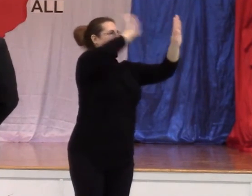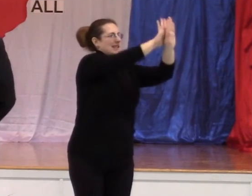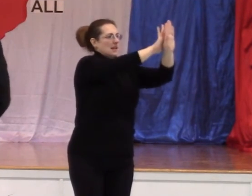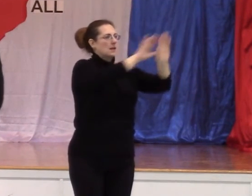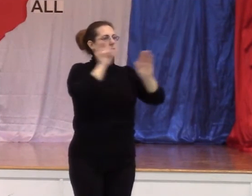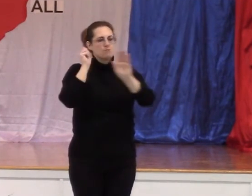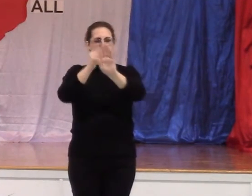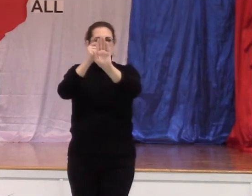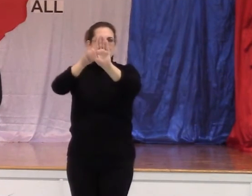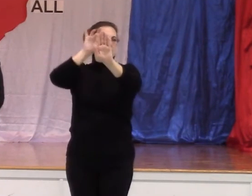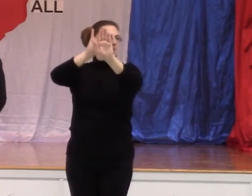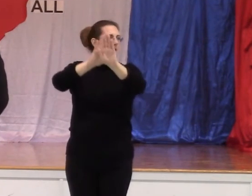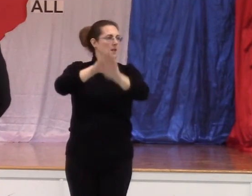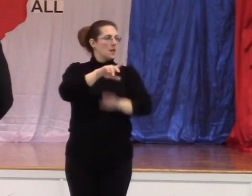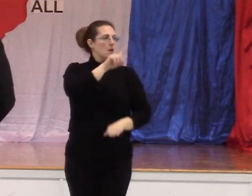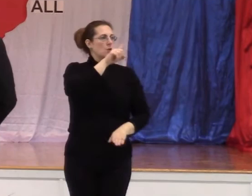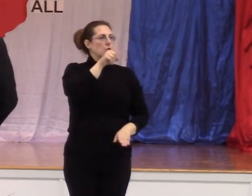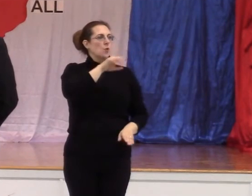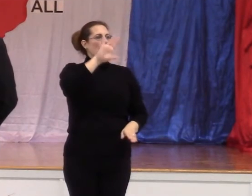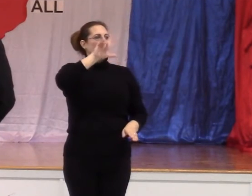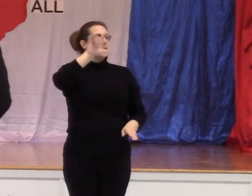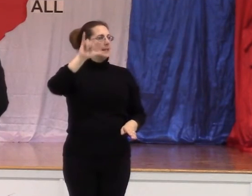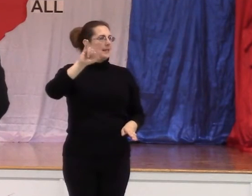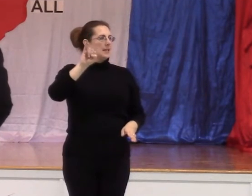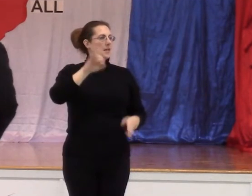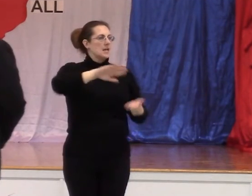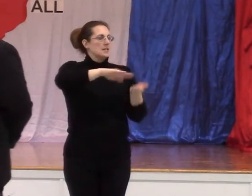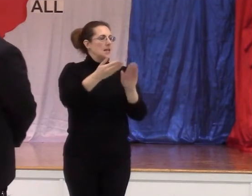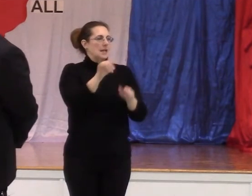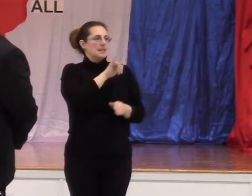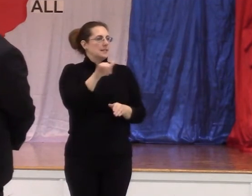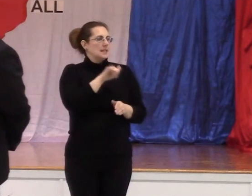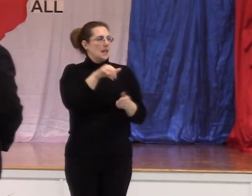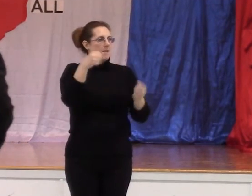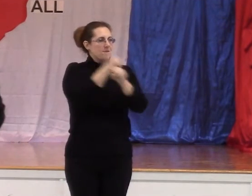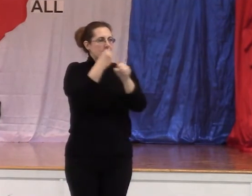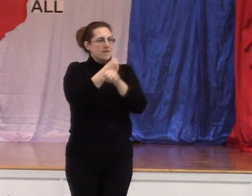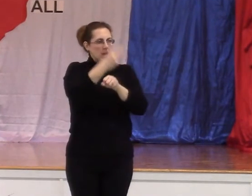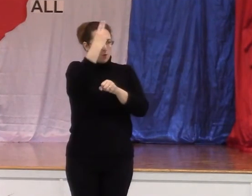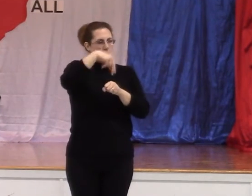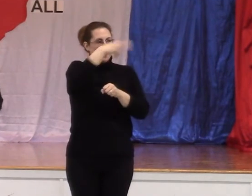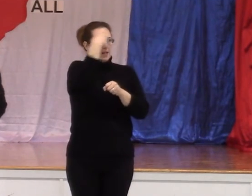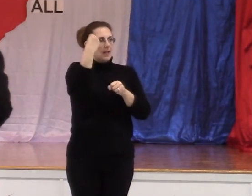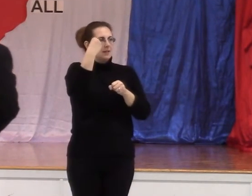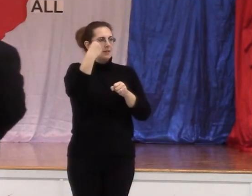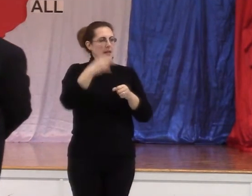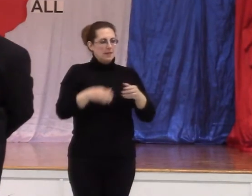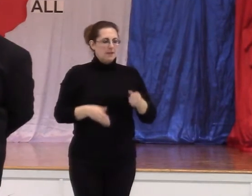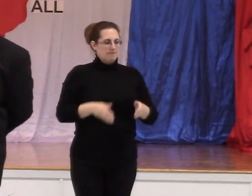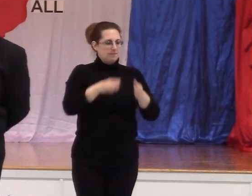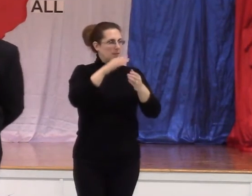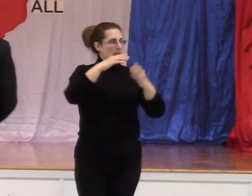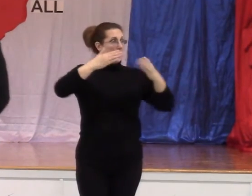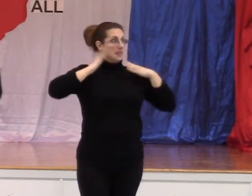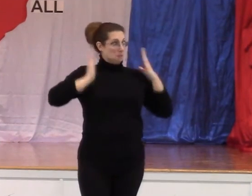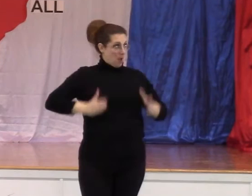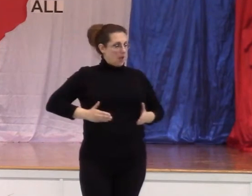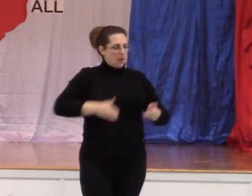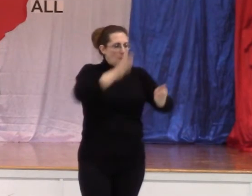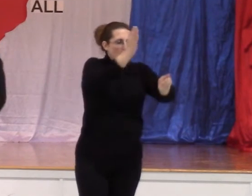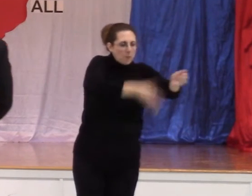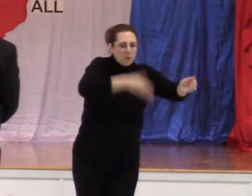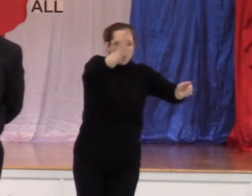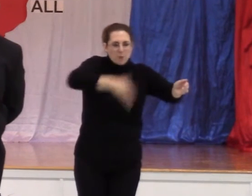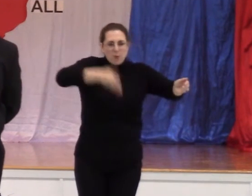Right? Zwingli's not much different. Zwingli dies fighting the Roman Catholics, and the Roman Catholics take him and divide him into quarters and sow it